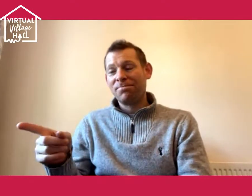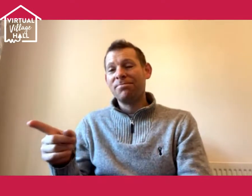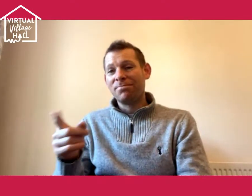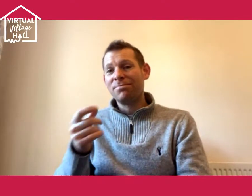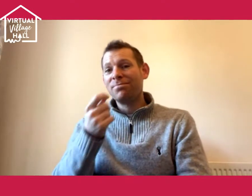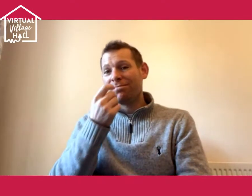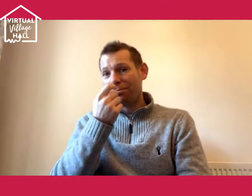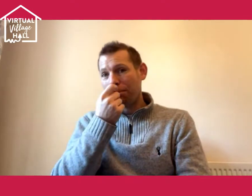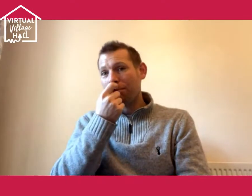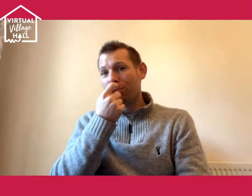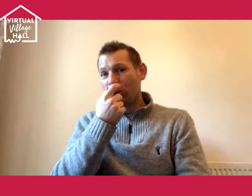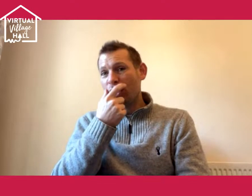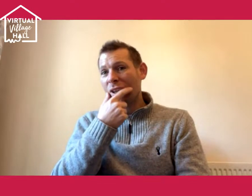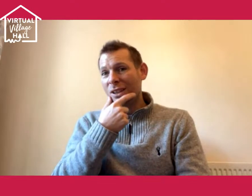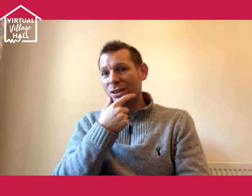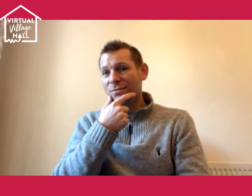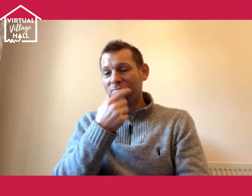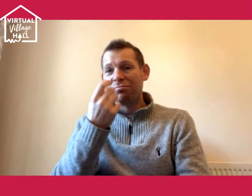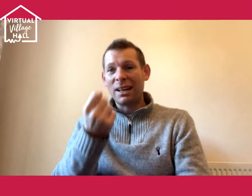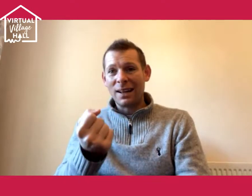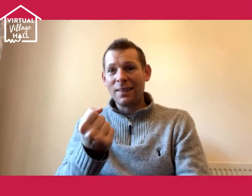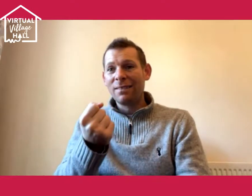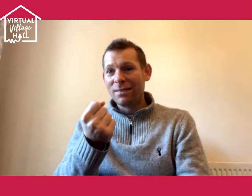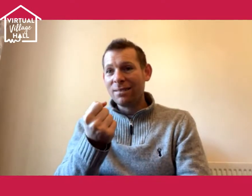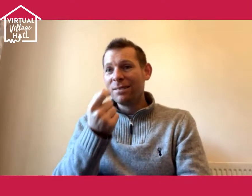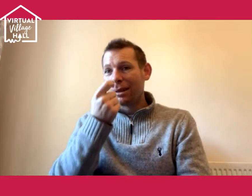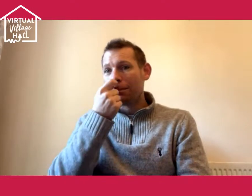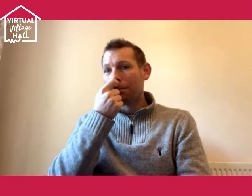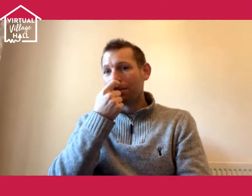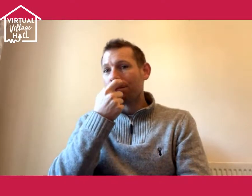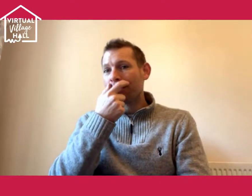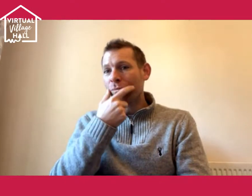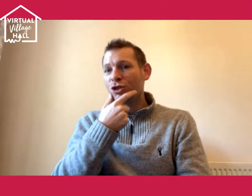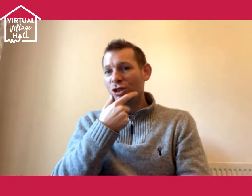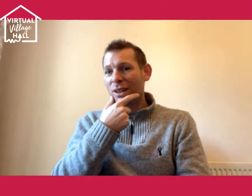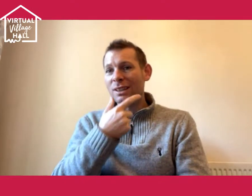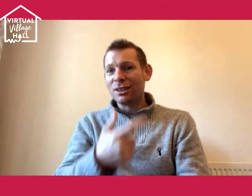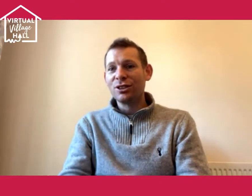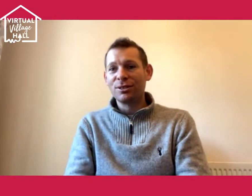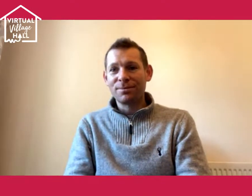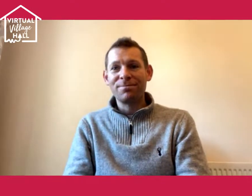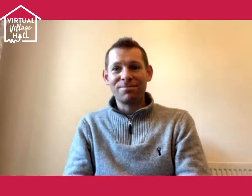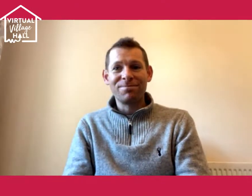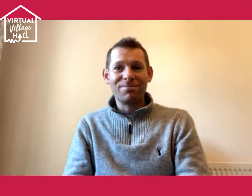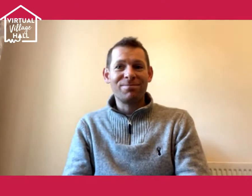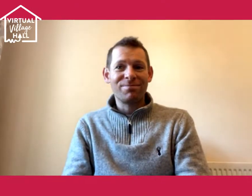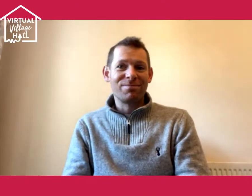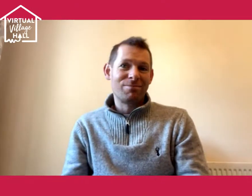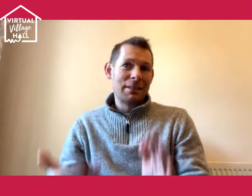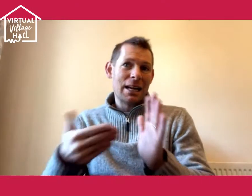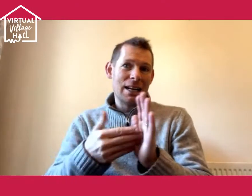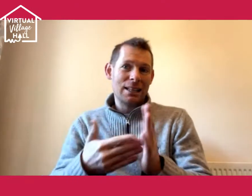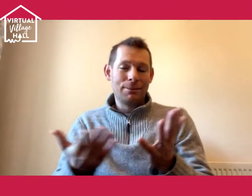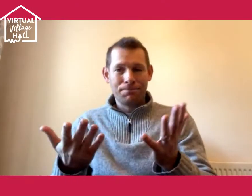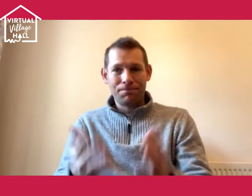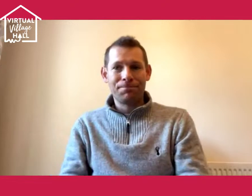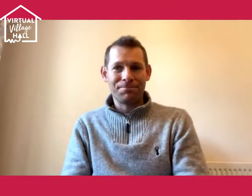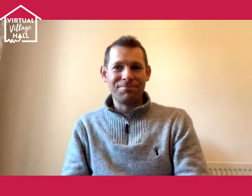You might want to add also, he might have a moustache. If he has a moustache, you sign it like that. So you can add